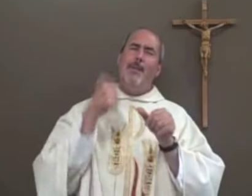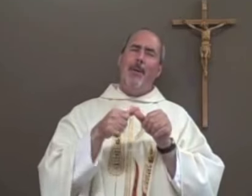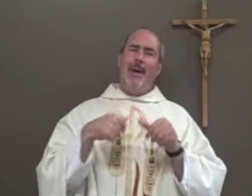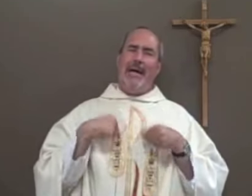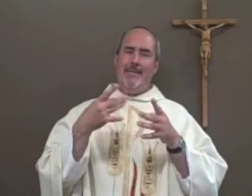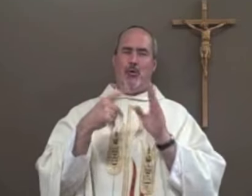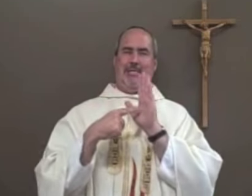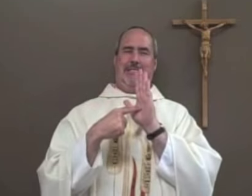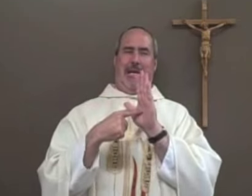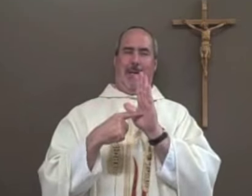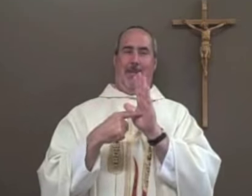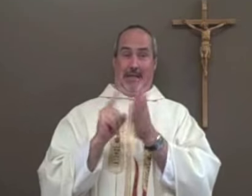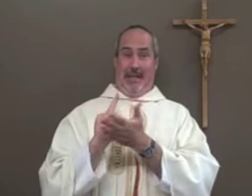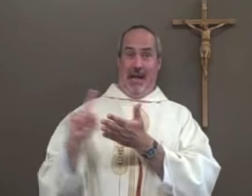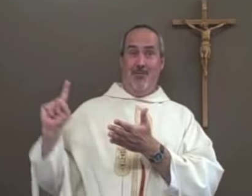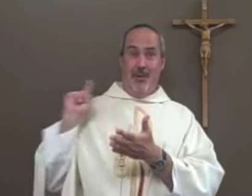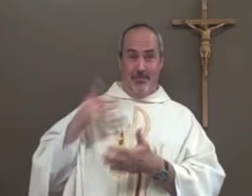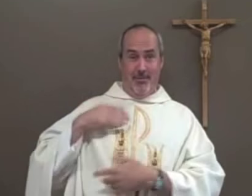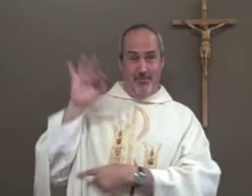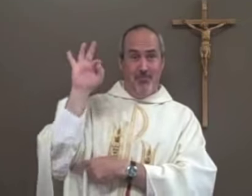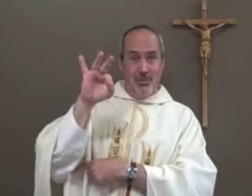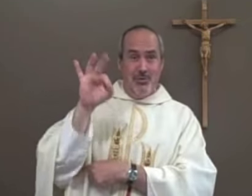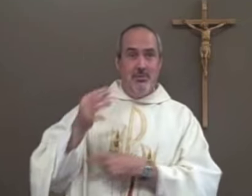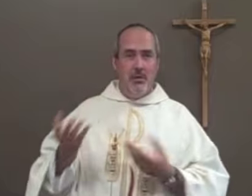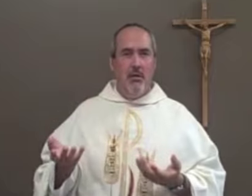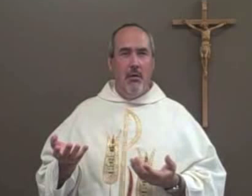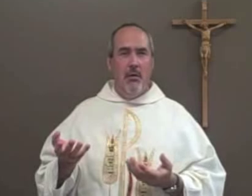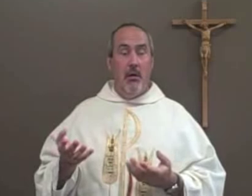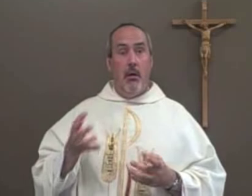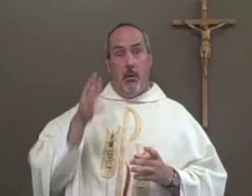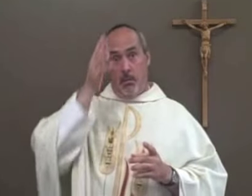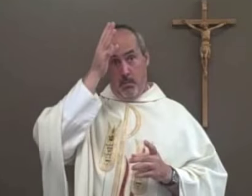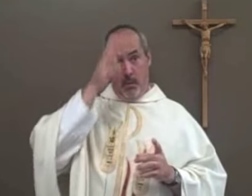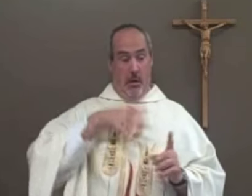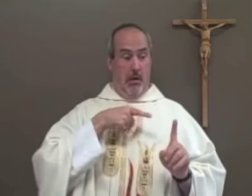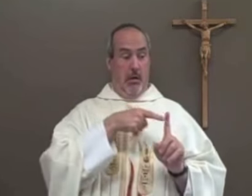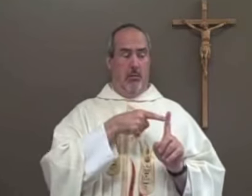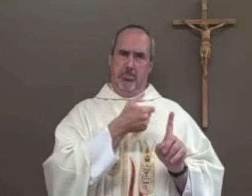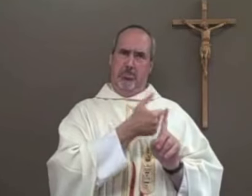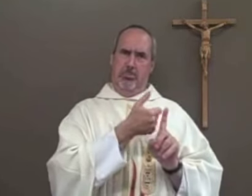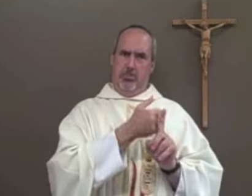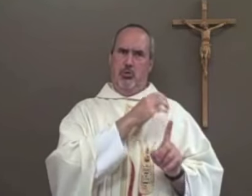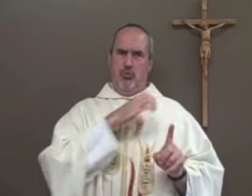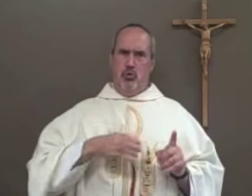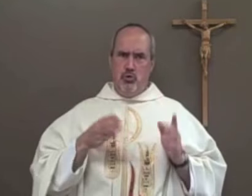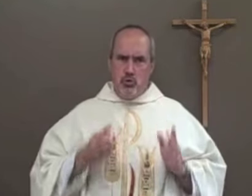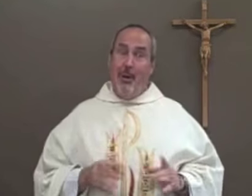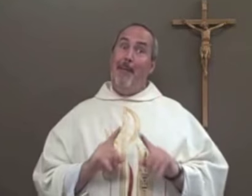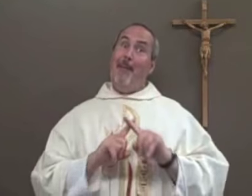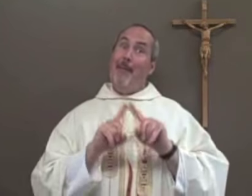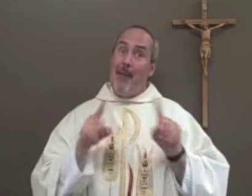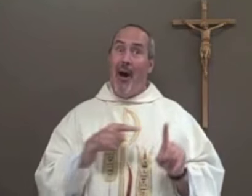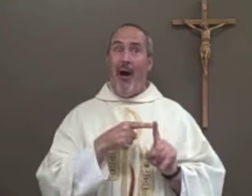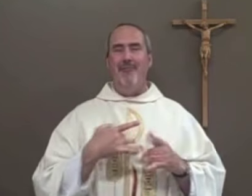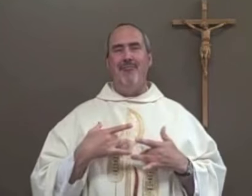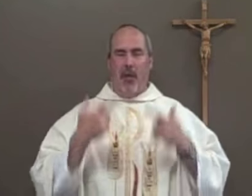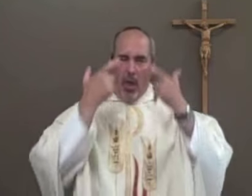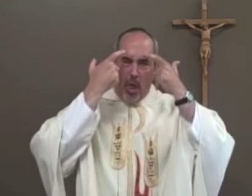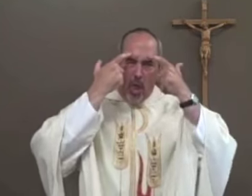trimming, we will become better Christians. Remember my homily or vlog last week?